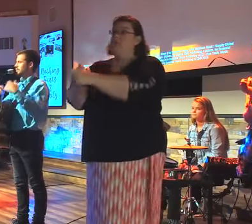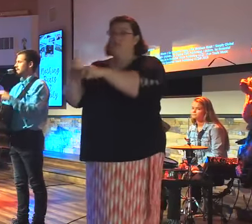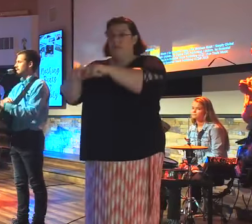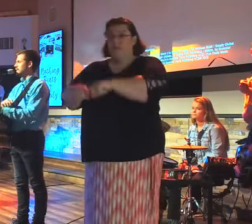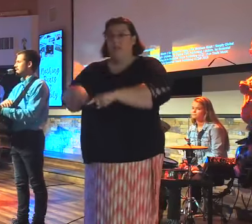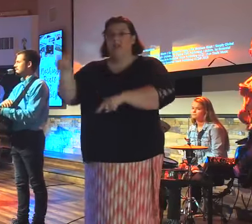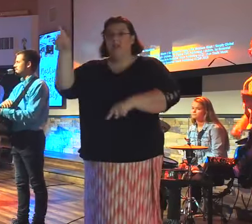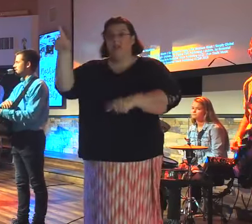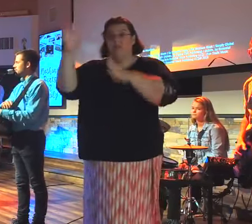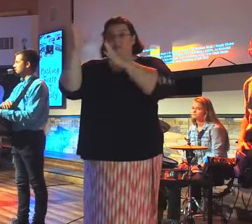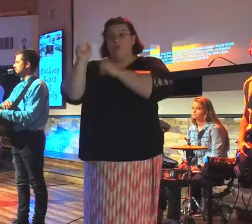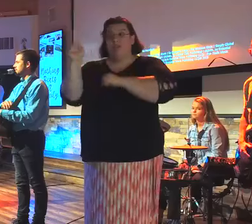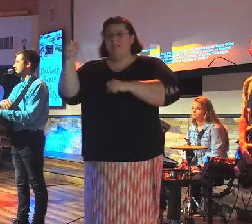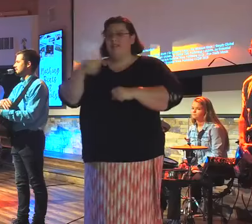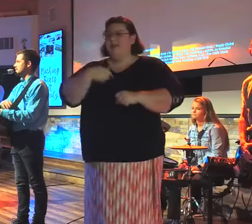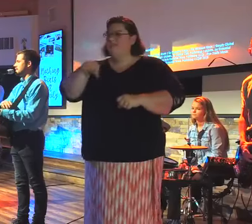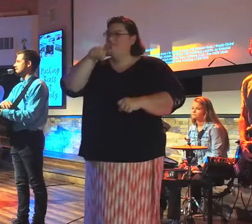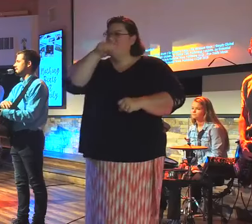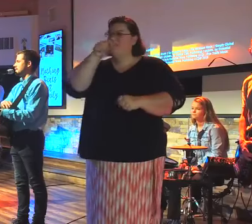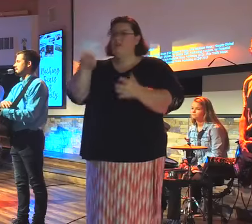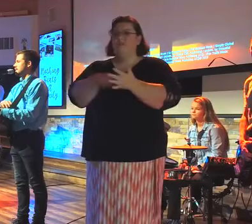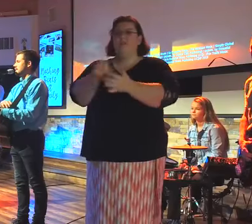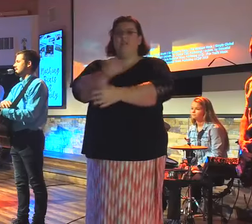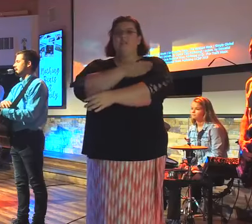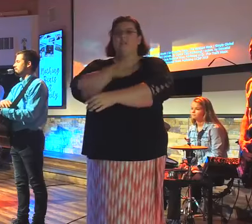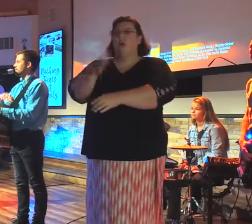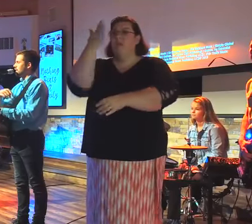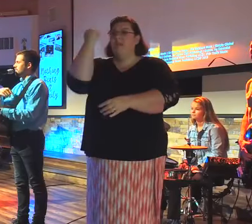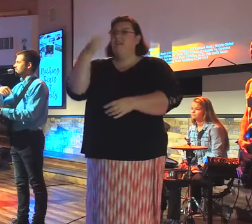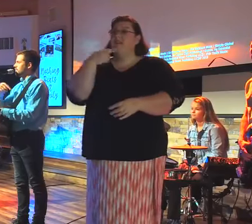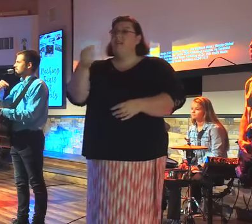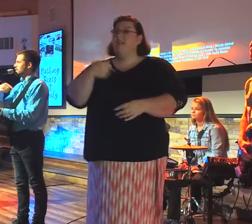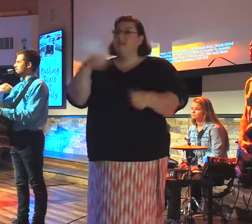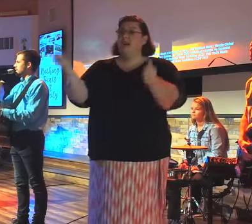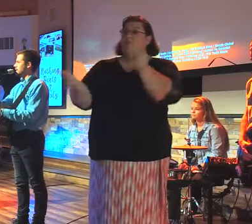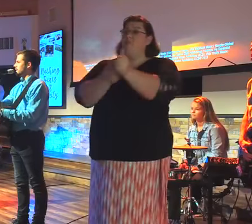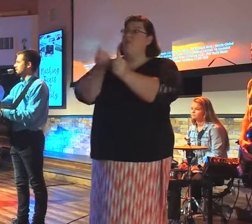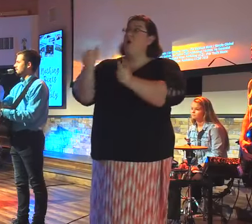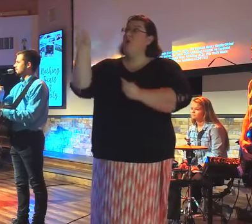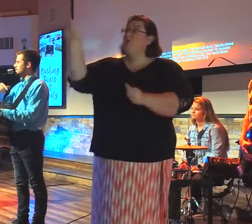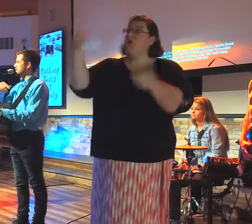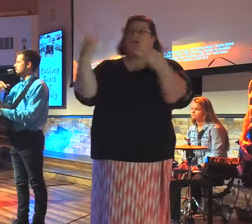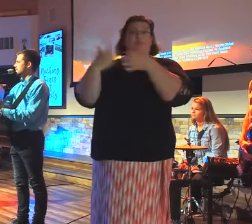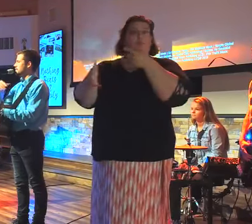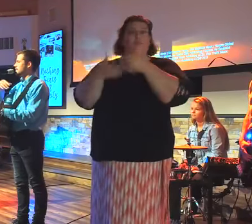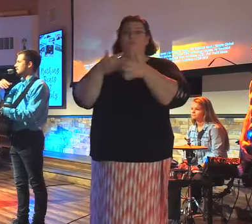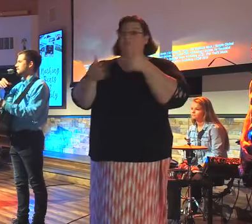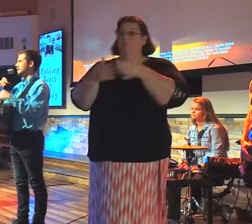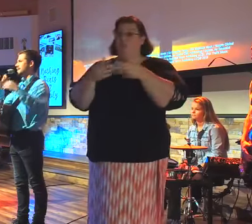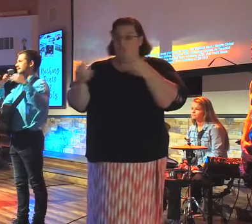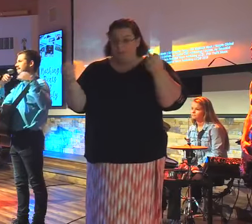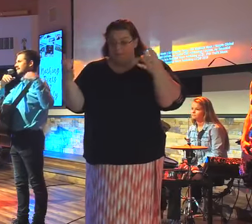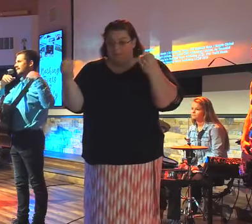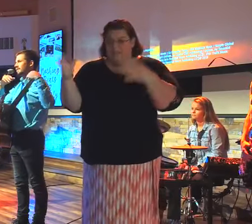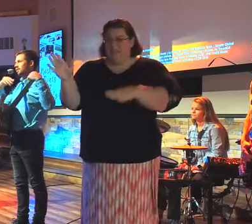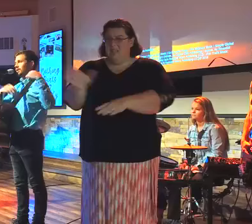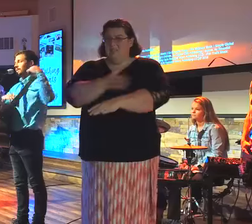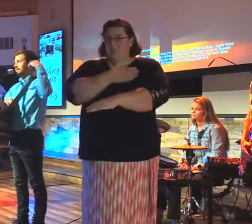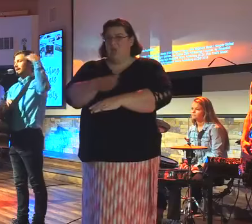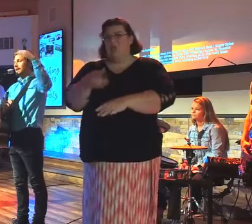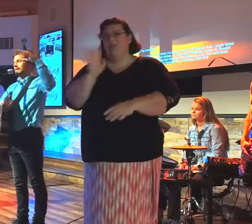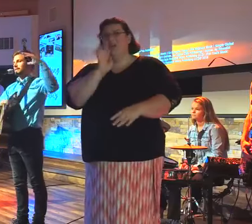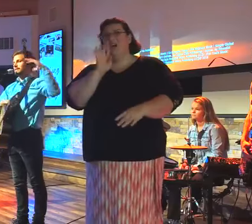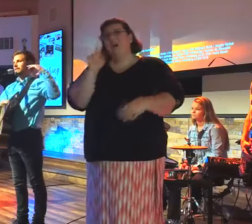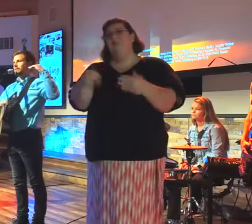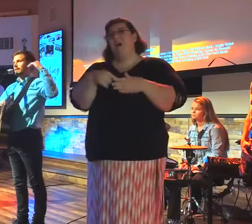can trust Him, and I love this song because it says that I'll follow you anywhere. And that, you know, so many songs, they talk